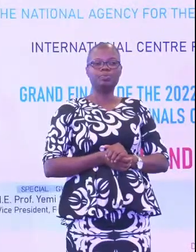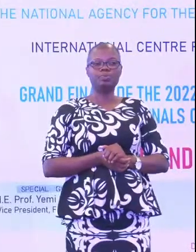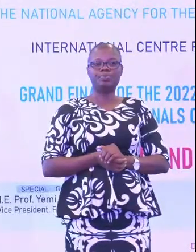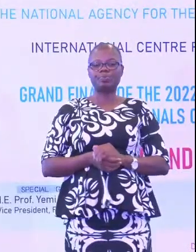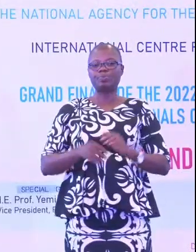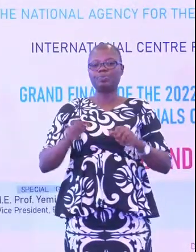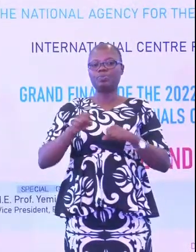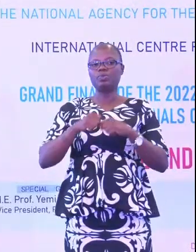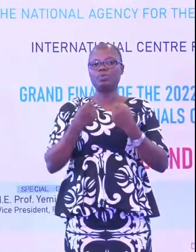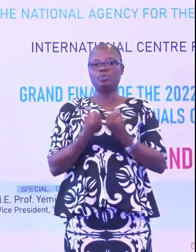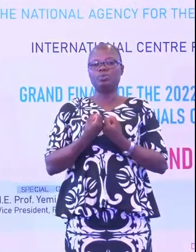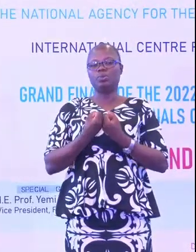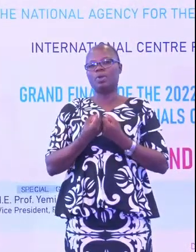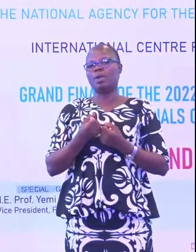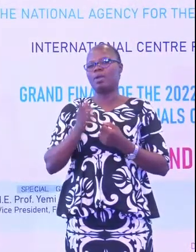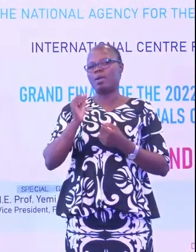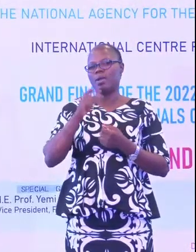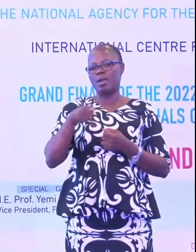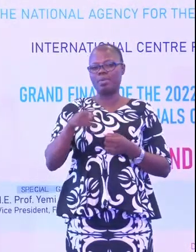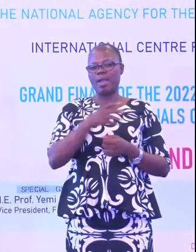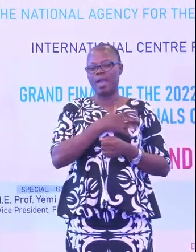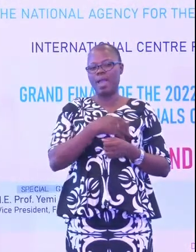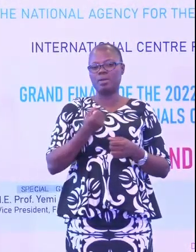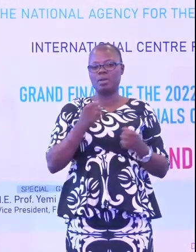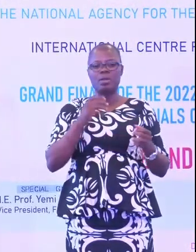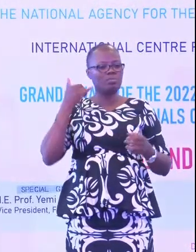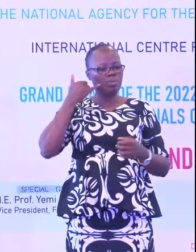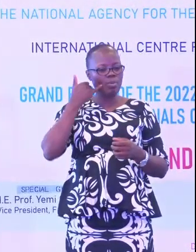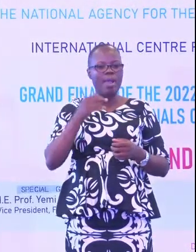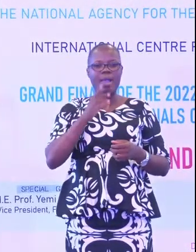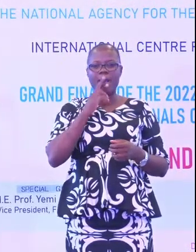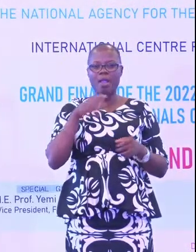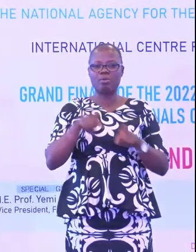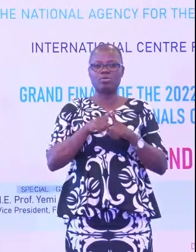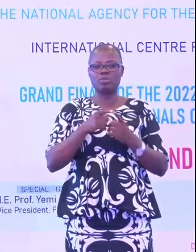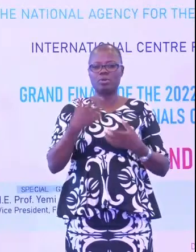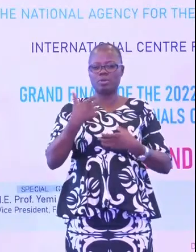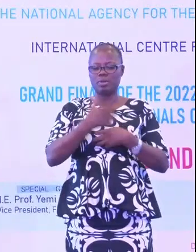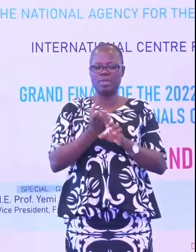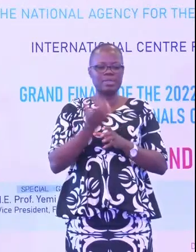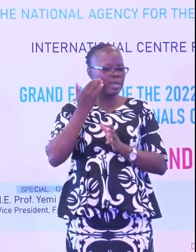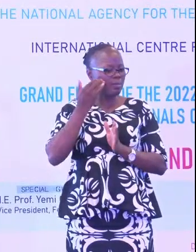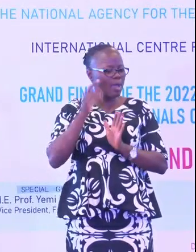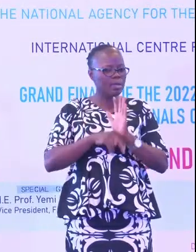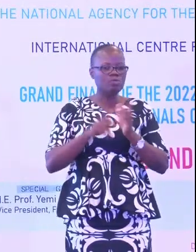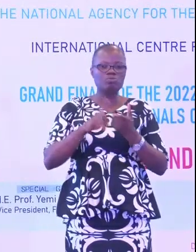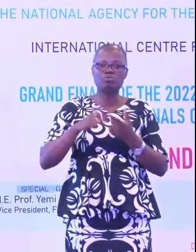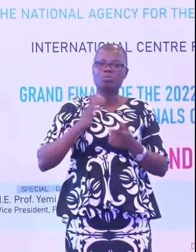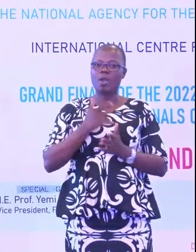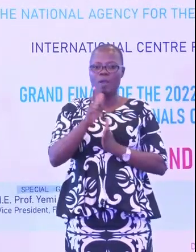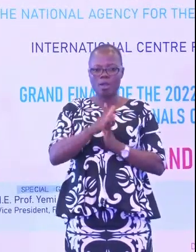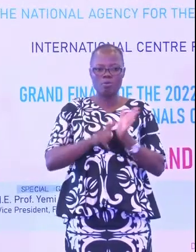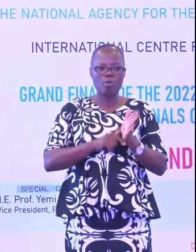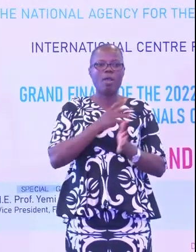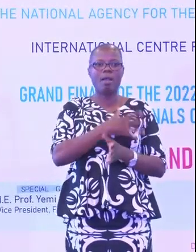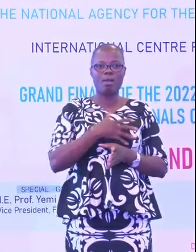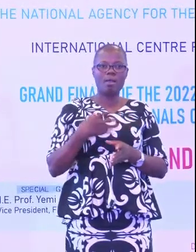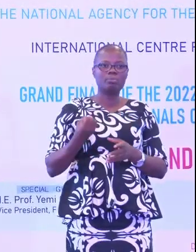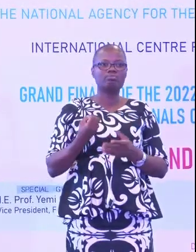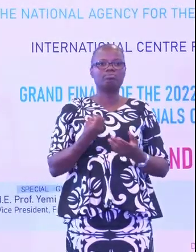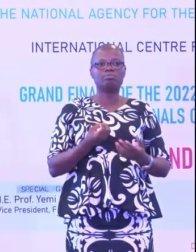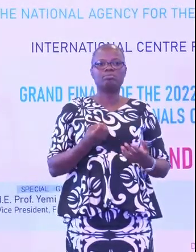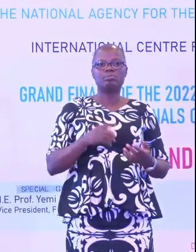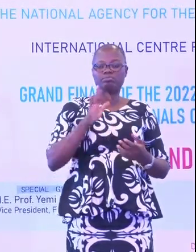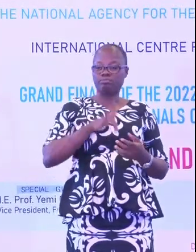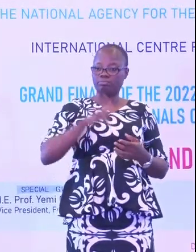Social networking apps and mobile devices are exposing our young ones to a law and mirage of traveling